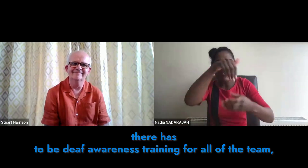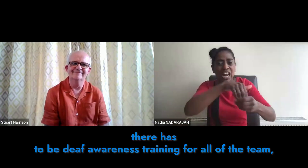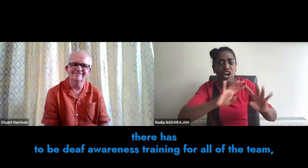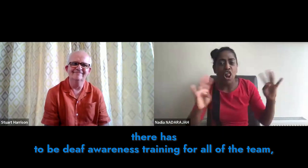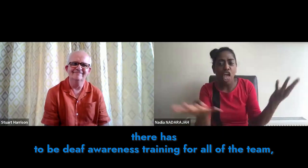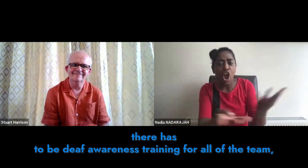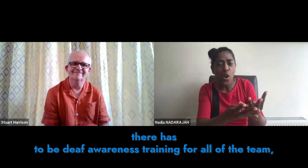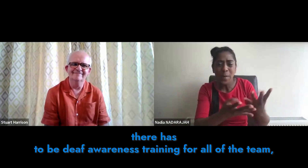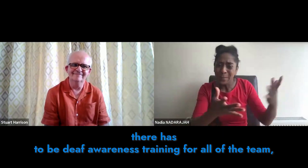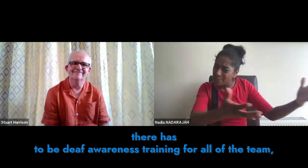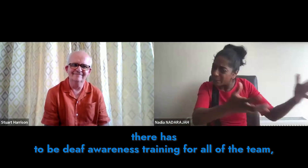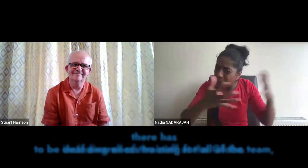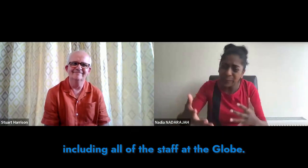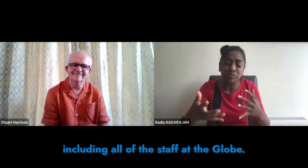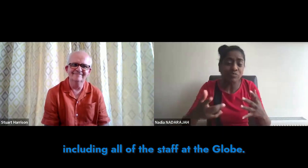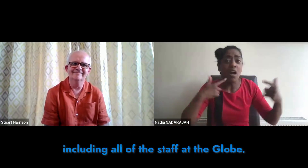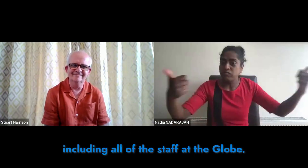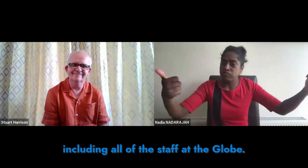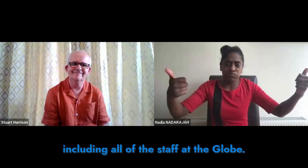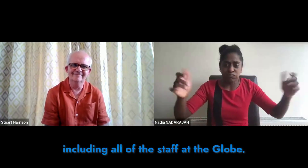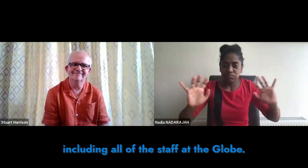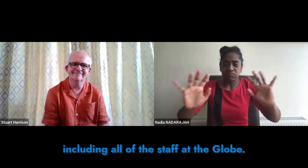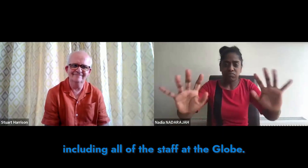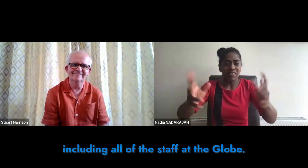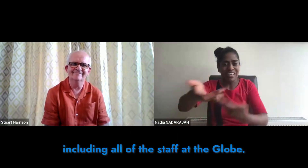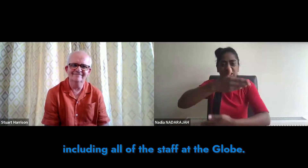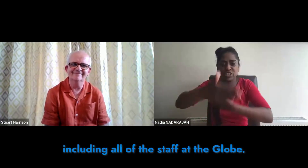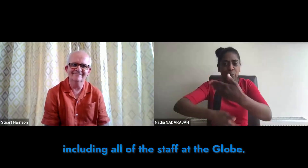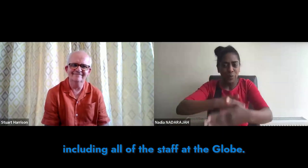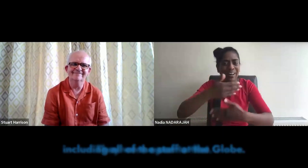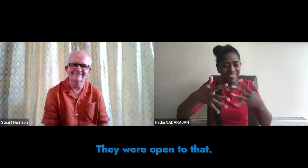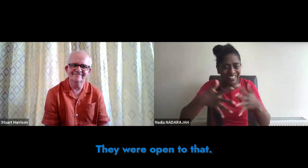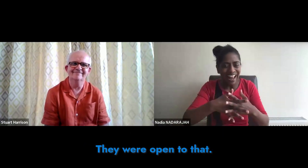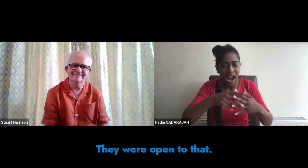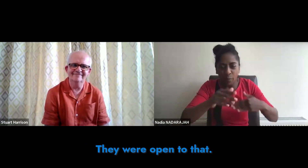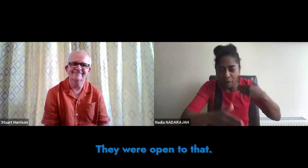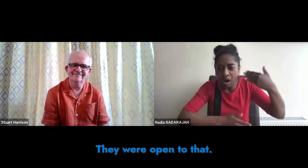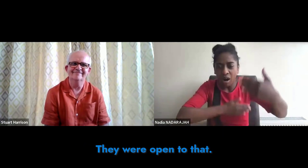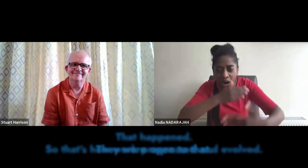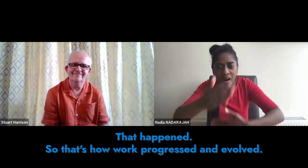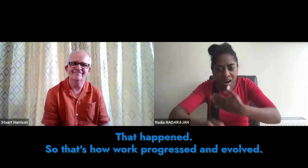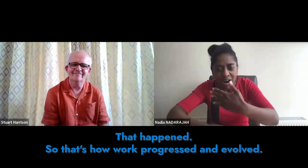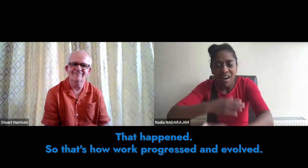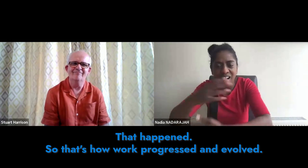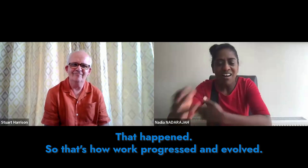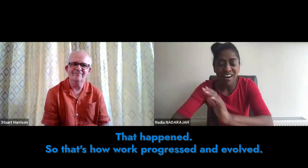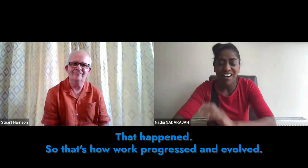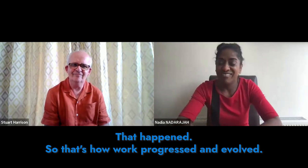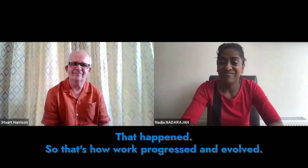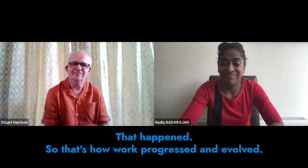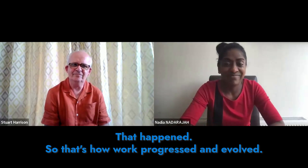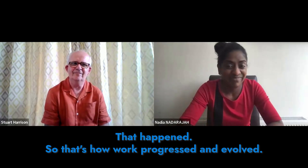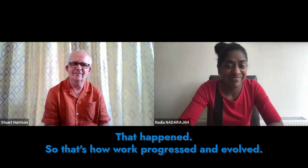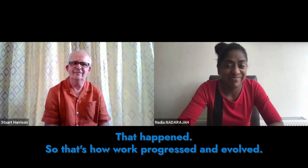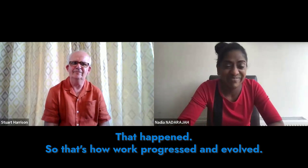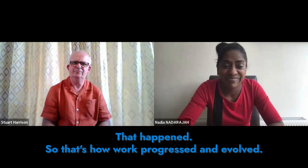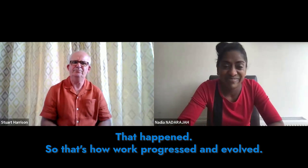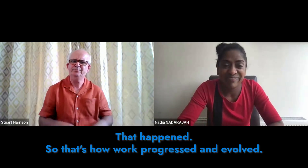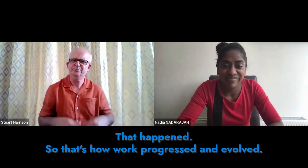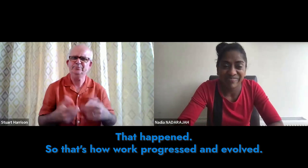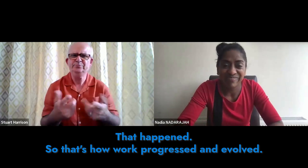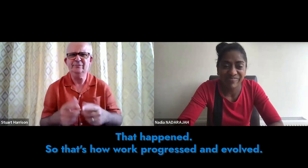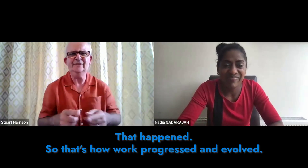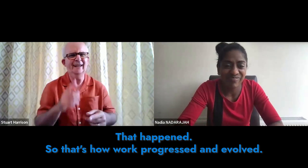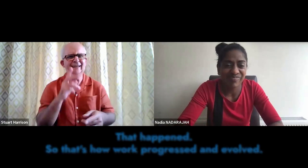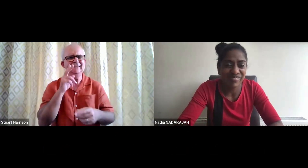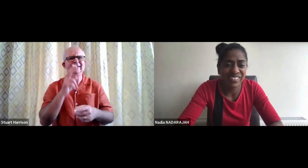awareness training for all of the team, including all of the staff at the Globe. They were open to that. That happened. So that's how it